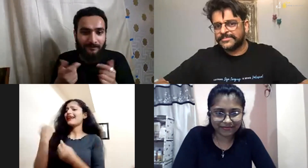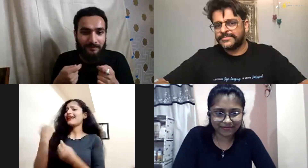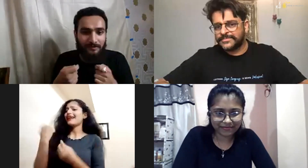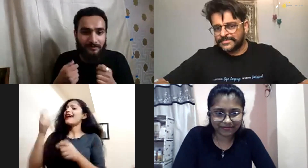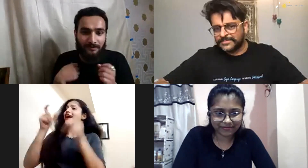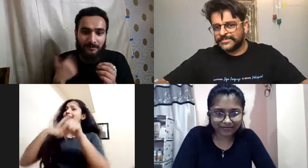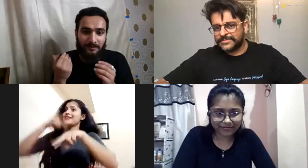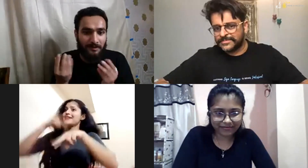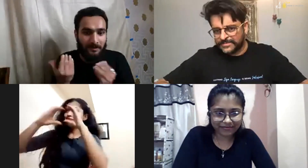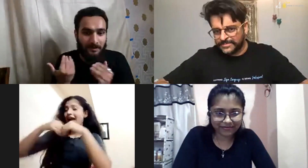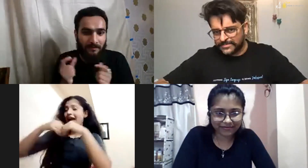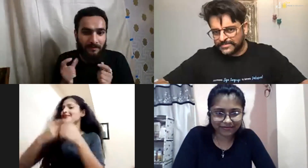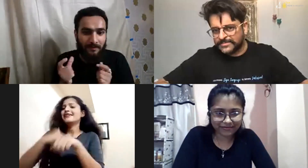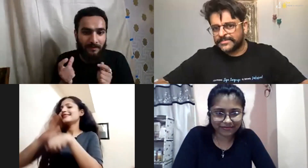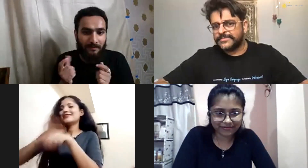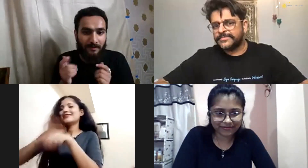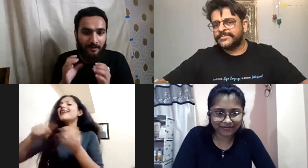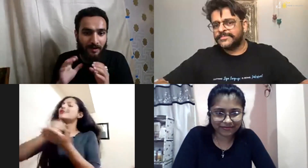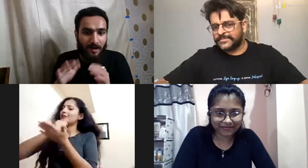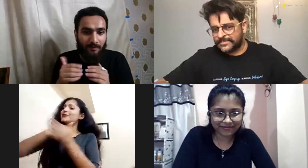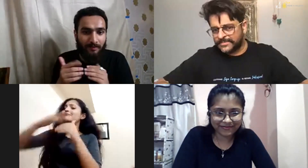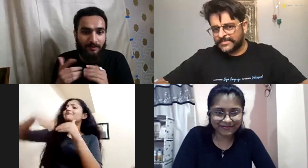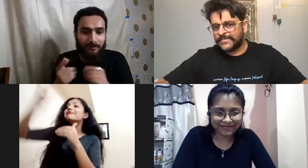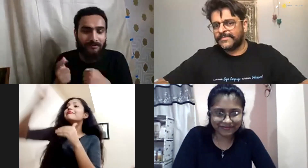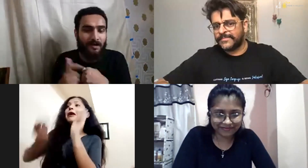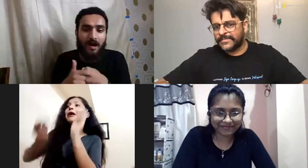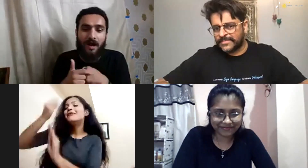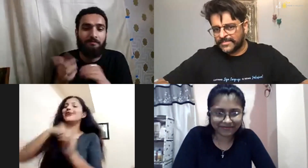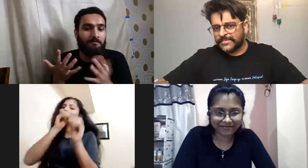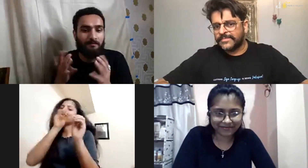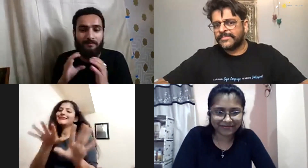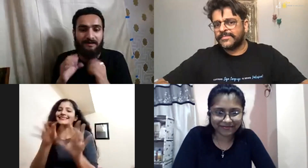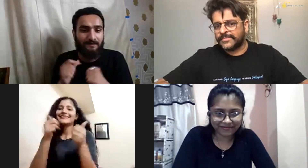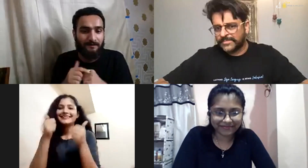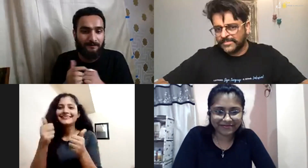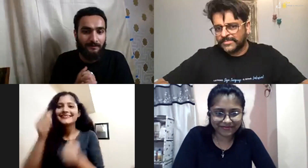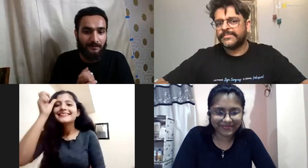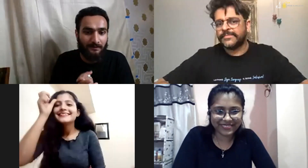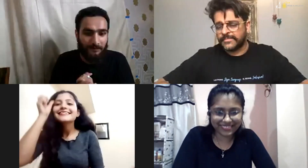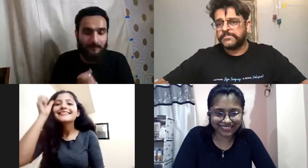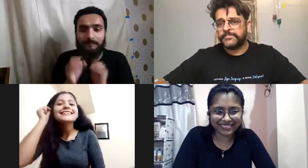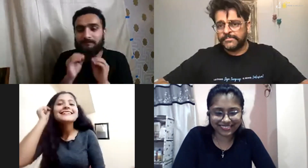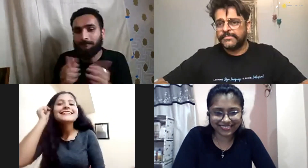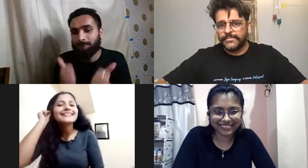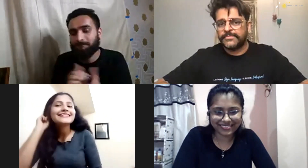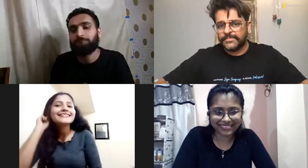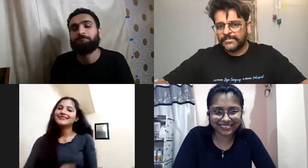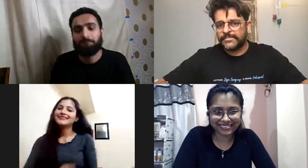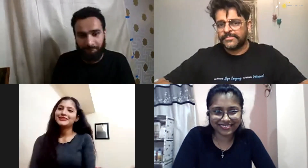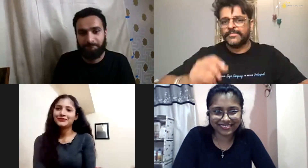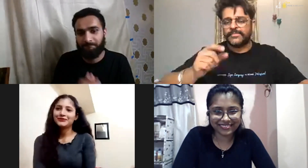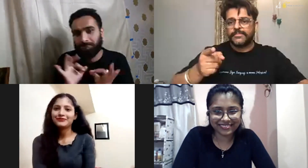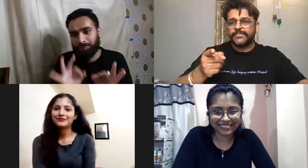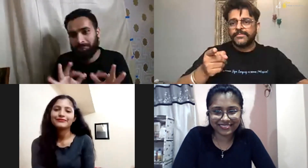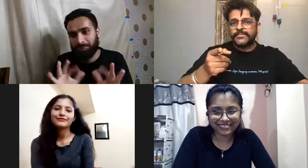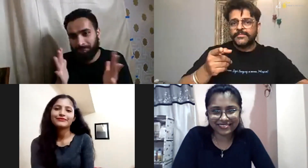And my business is still new, and I don't know how communications will flow with people. And if I know more in the future, I'll definitely